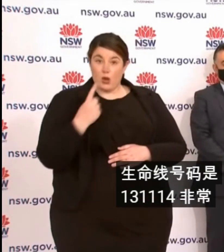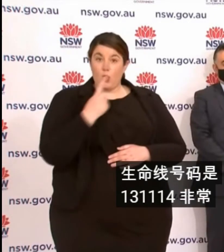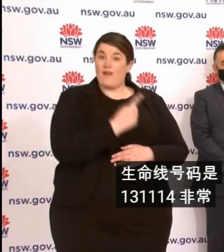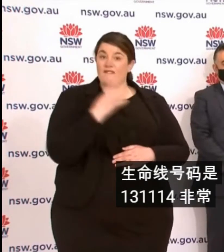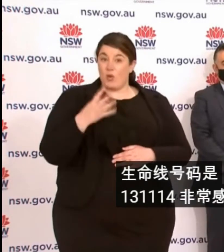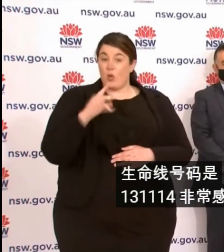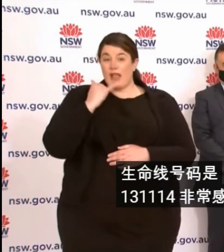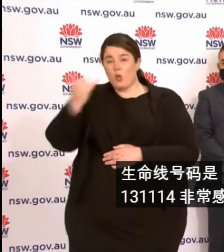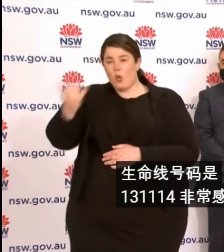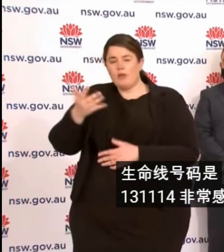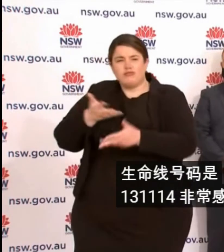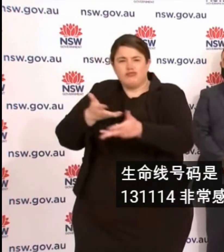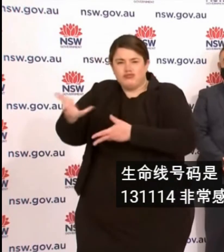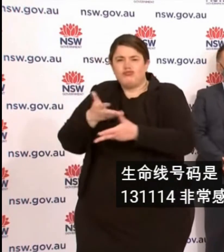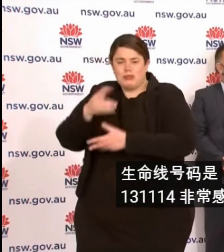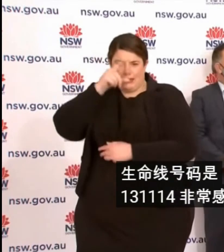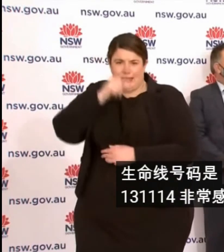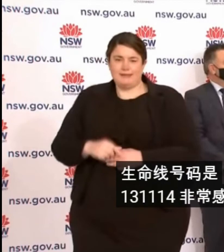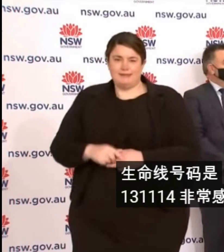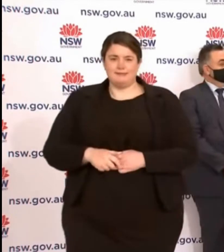131114. Thank you very much.